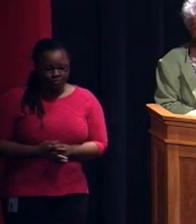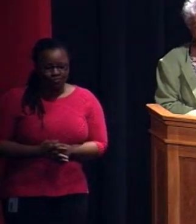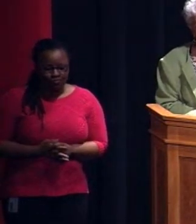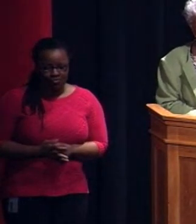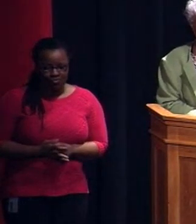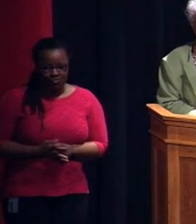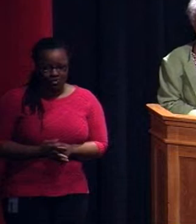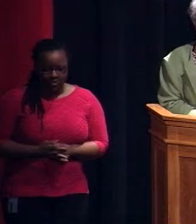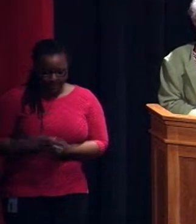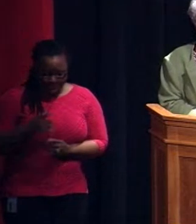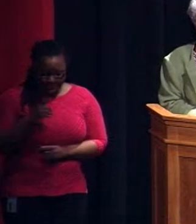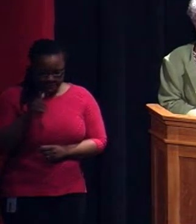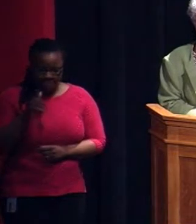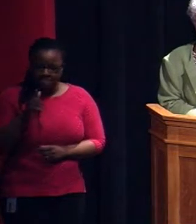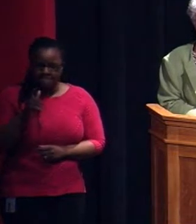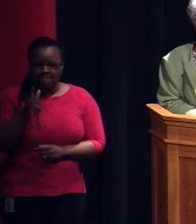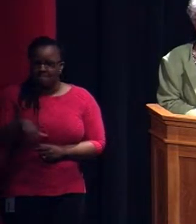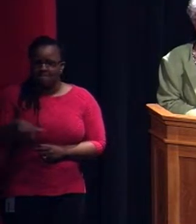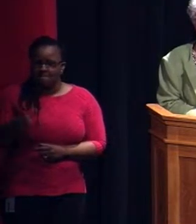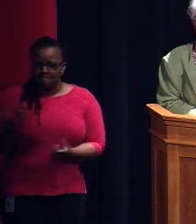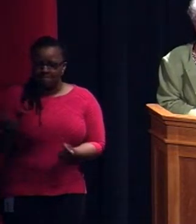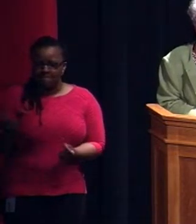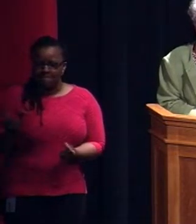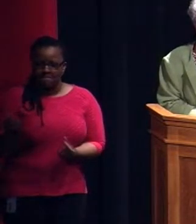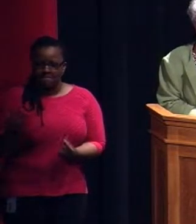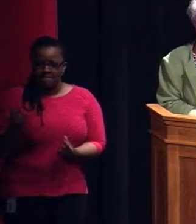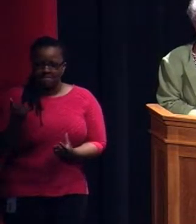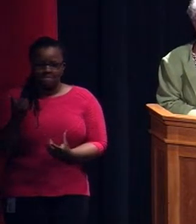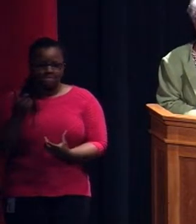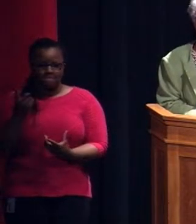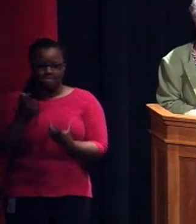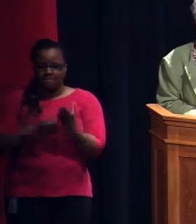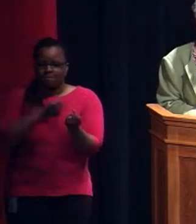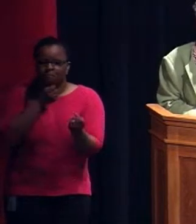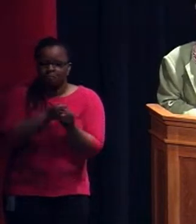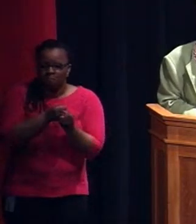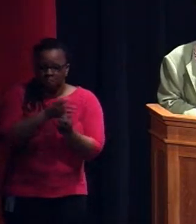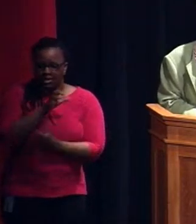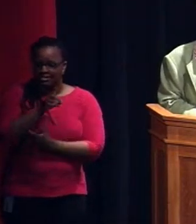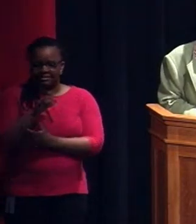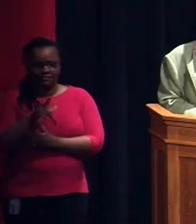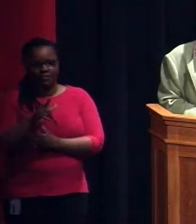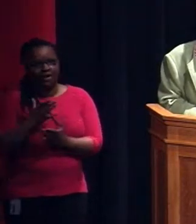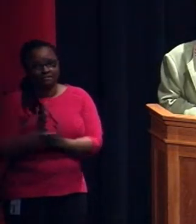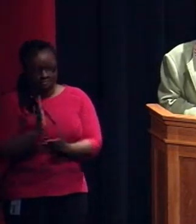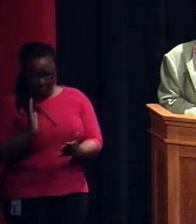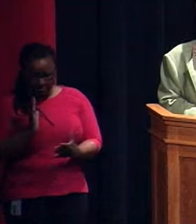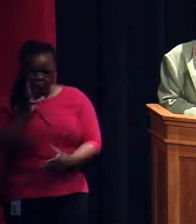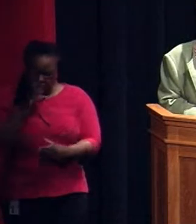do was to join the movement, the civil rights movement, if you will,